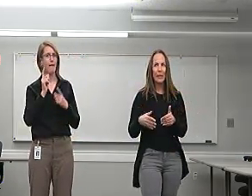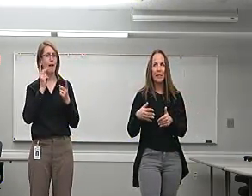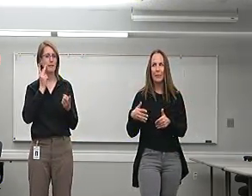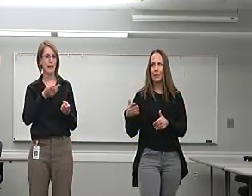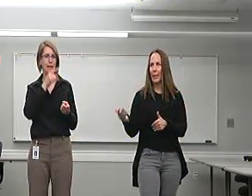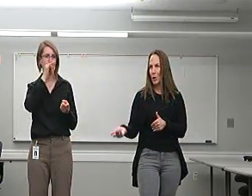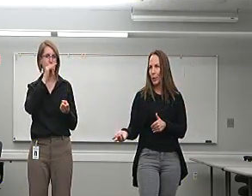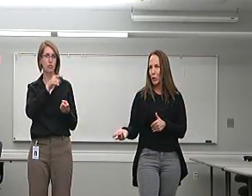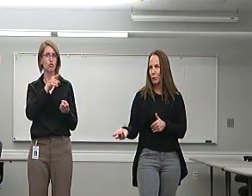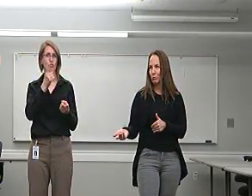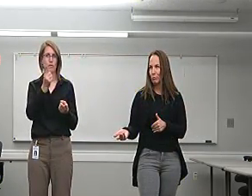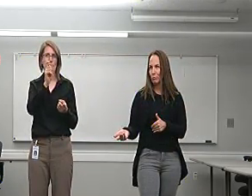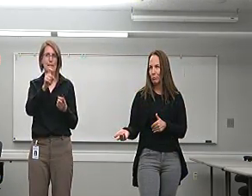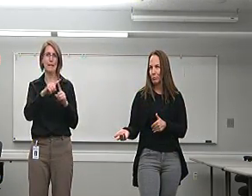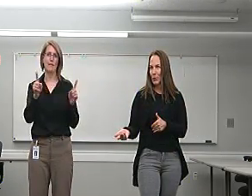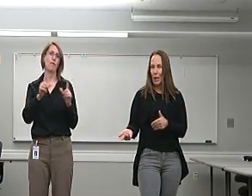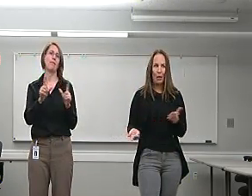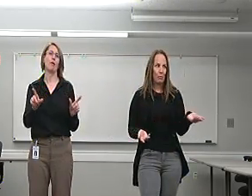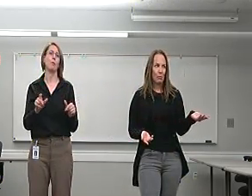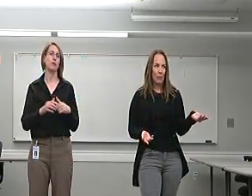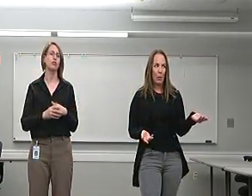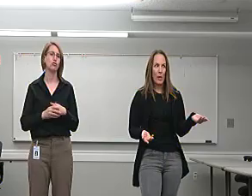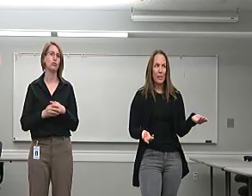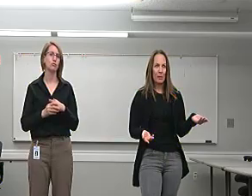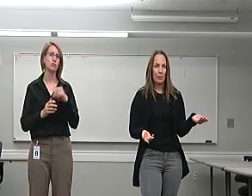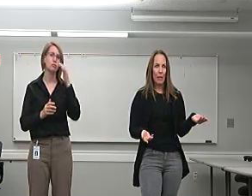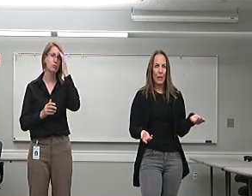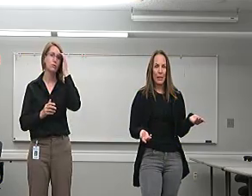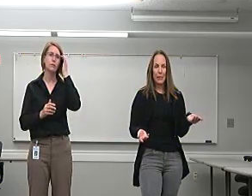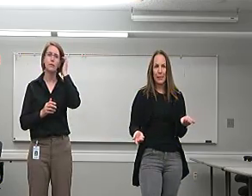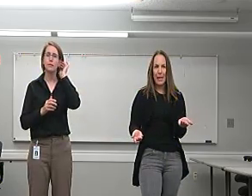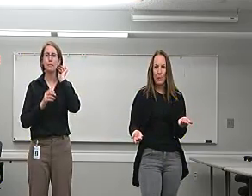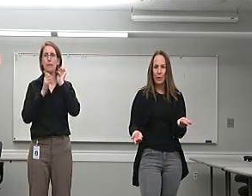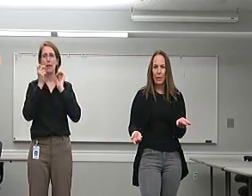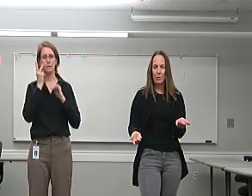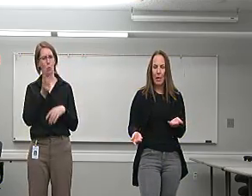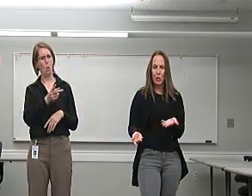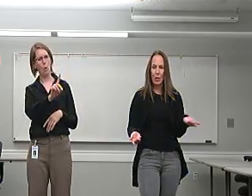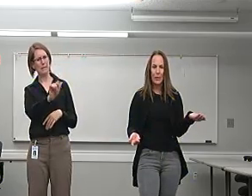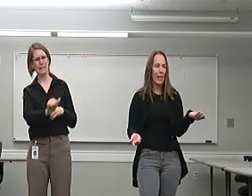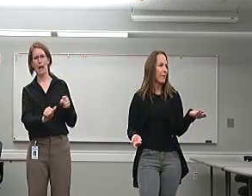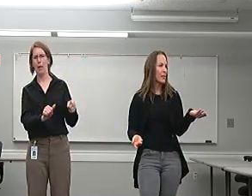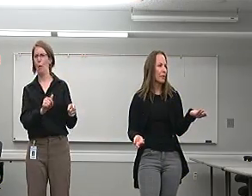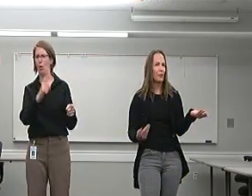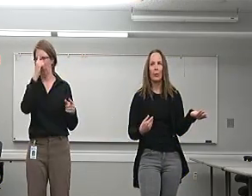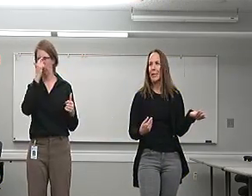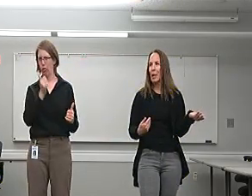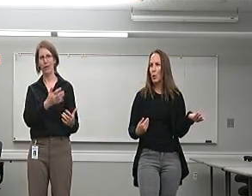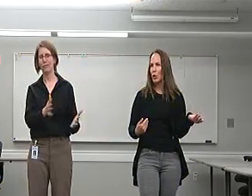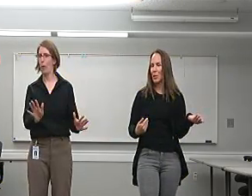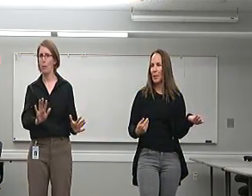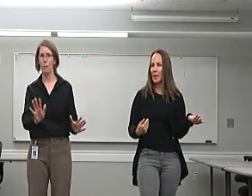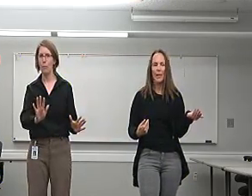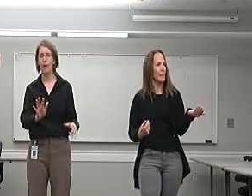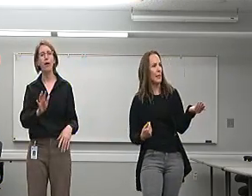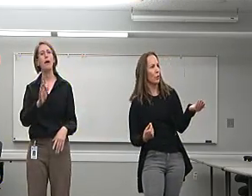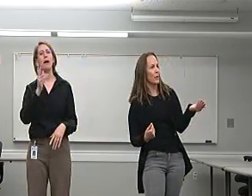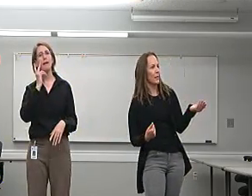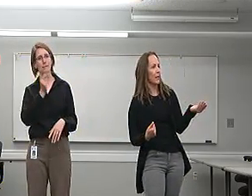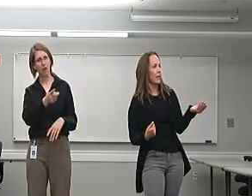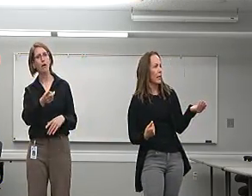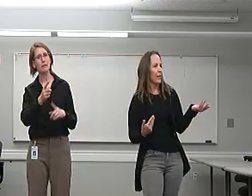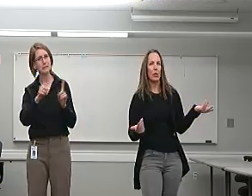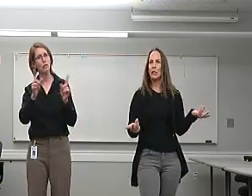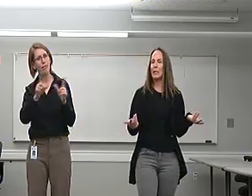language. It wasn't my kid is disabled, it's my child's going to have a different first language than me. That's an interesting thing to deal